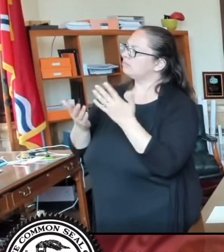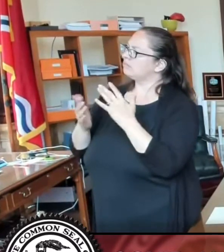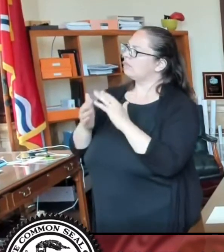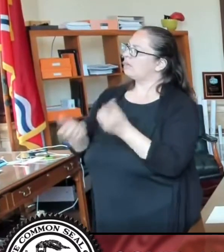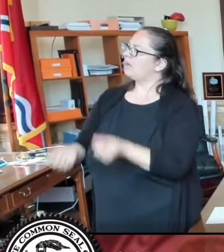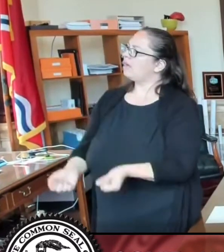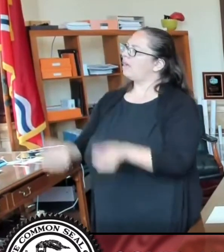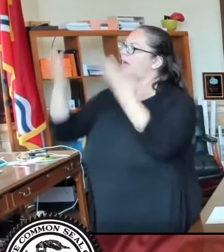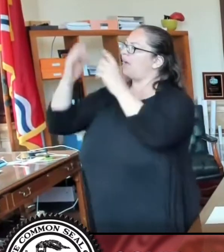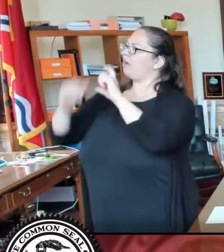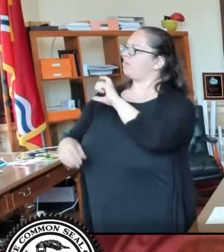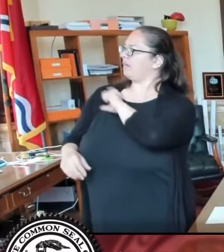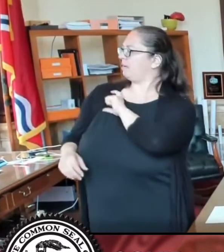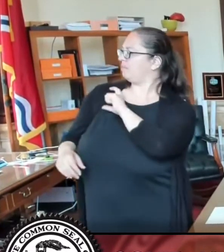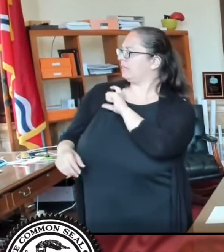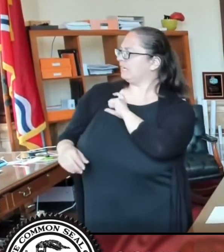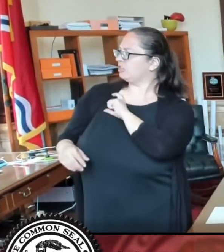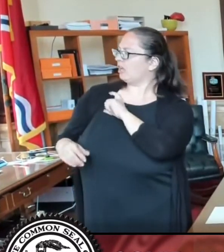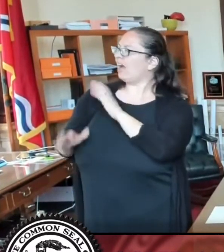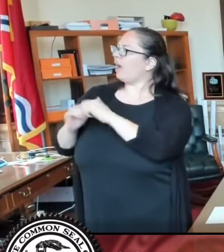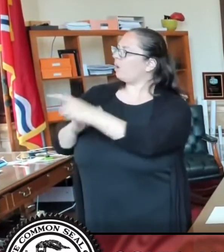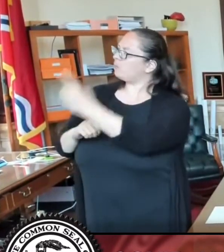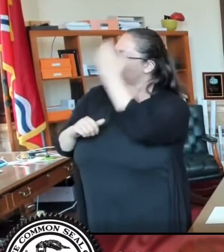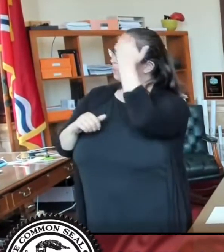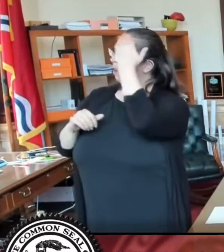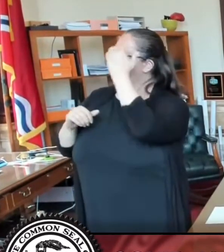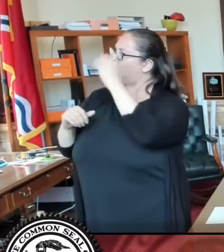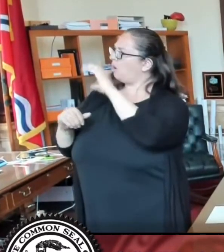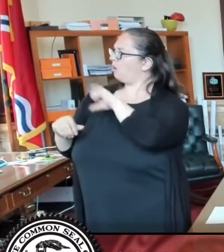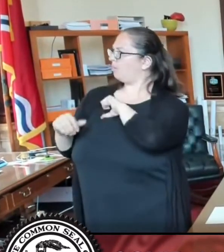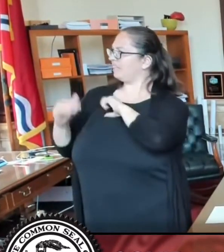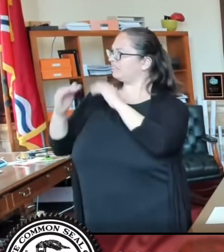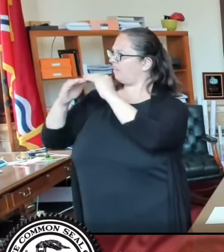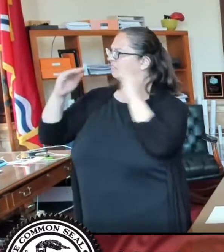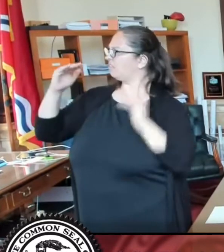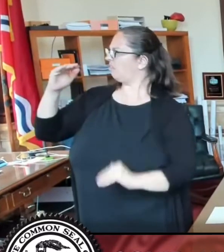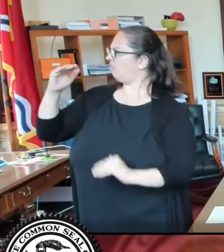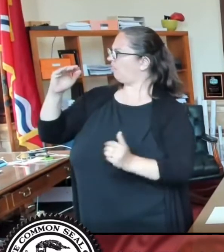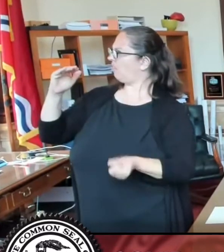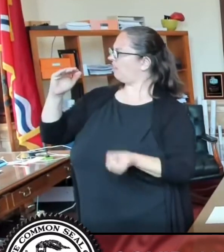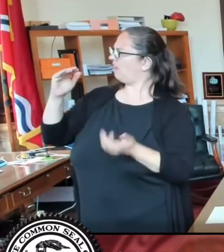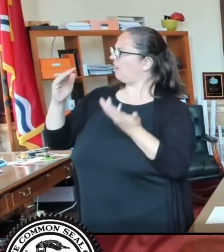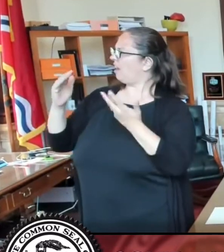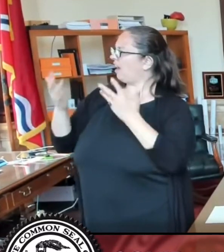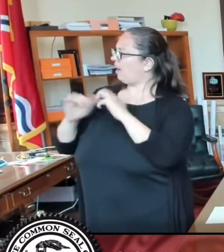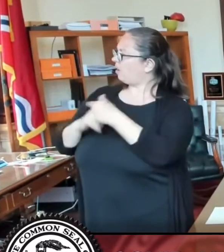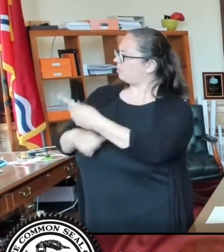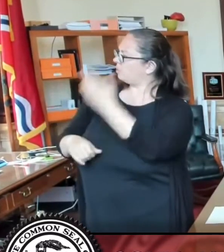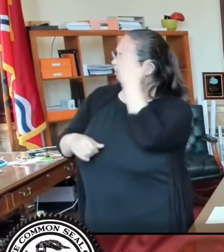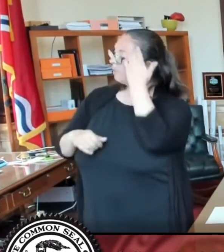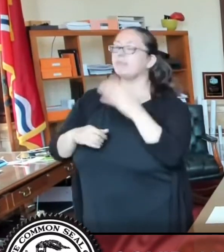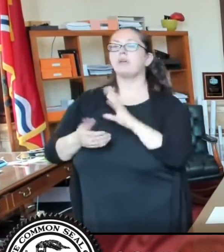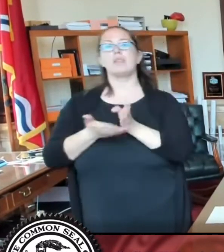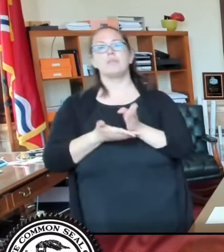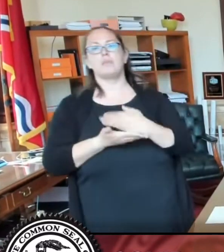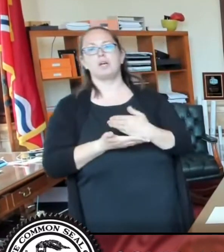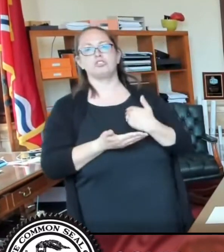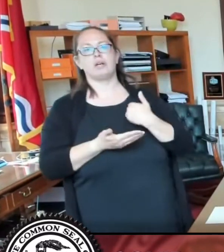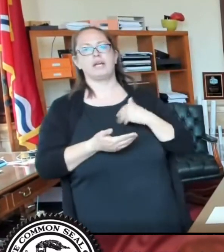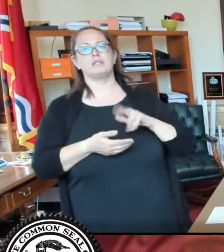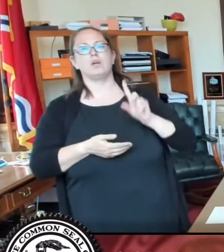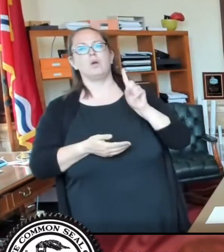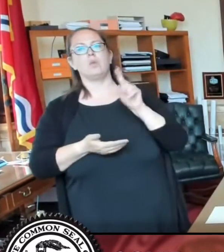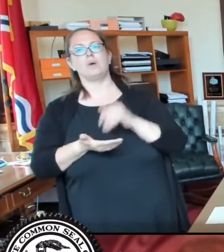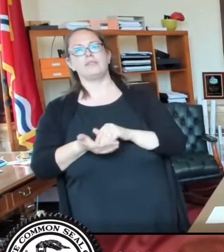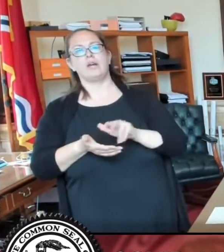it determines it's short by? So the budget has 1,342,